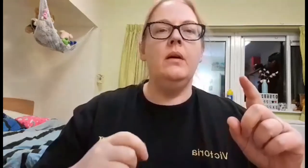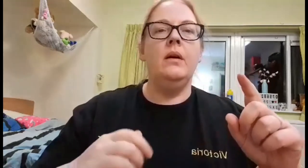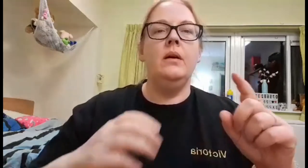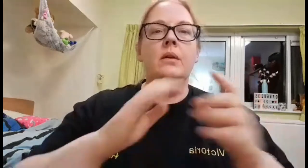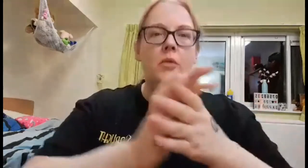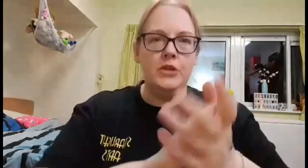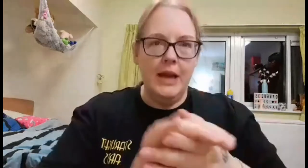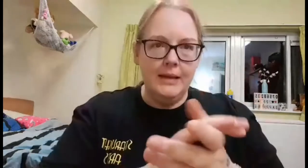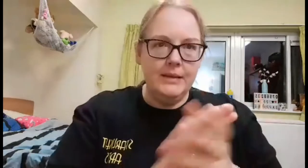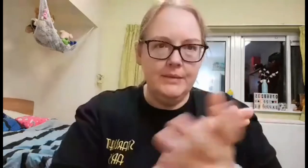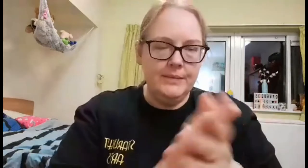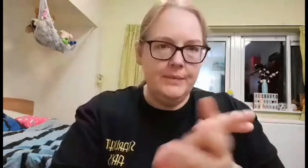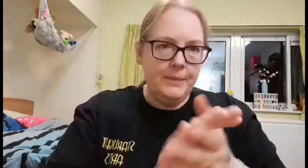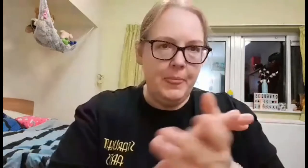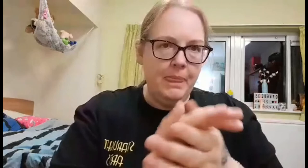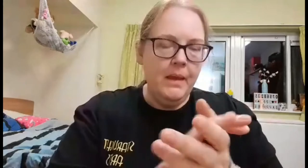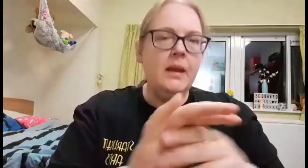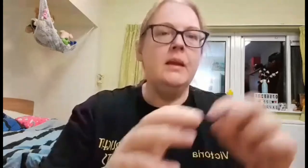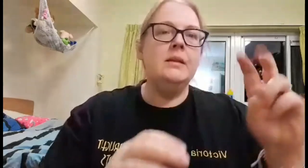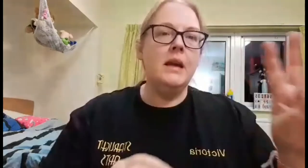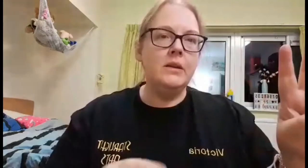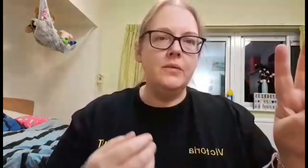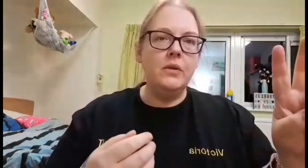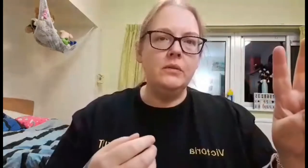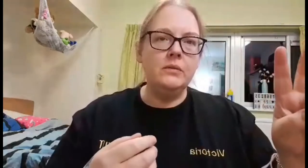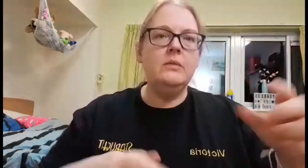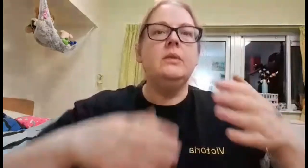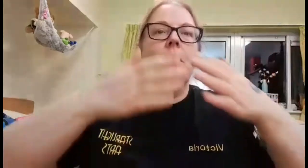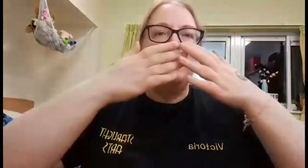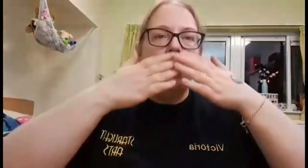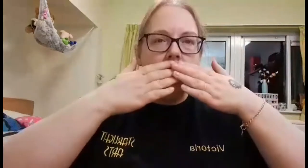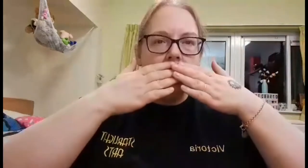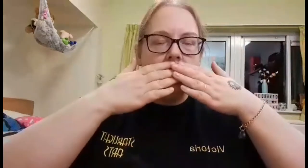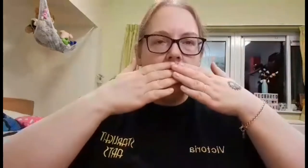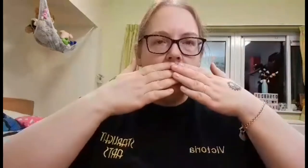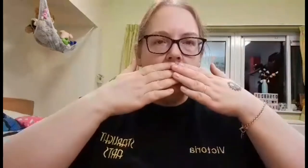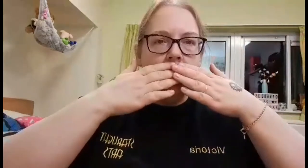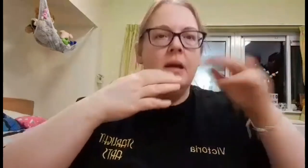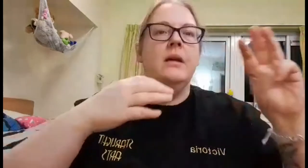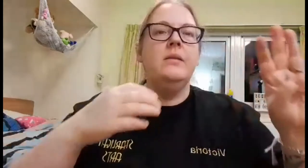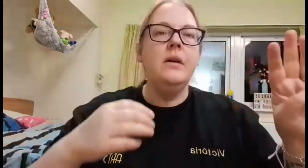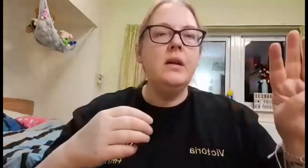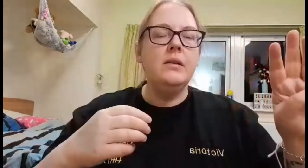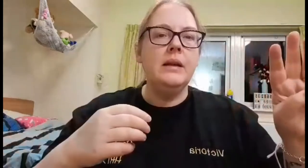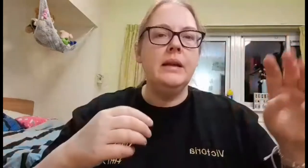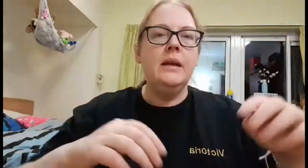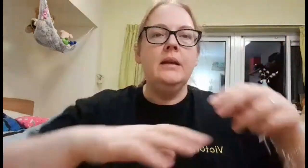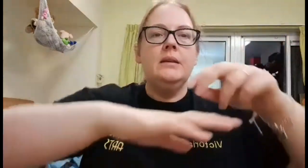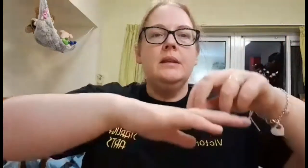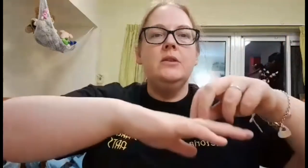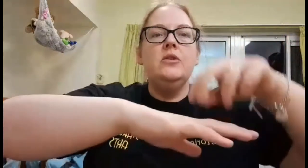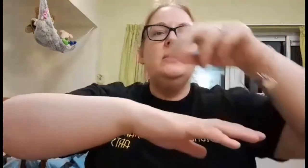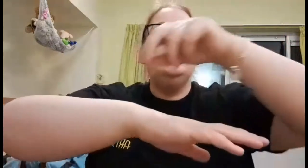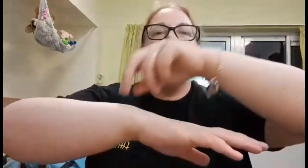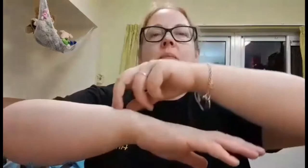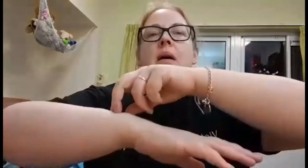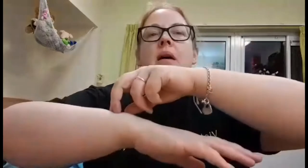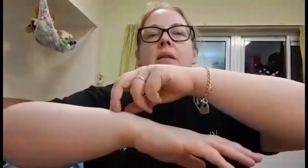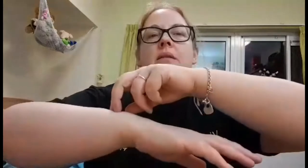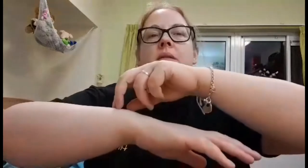you wash your hands. Second of all, you wear a mask. And thirdly, you stay 2 meters apart,